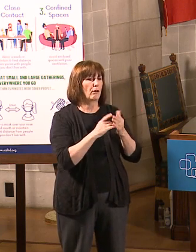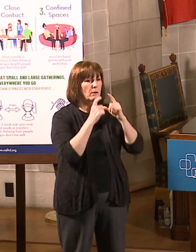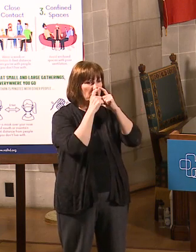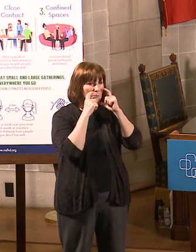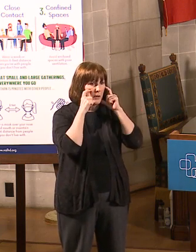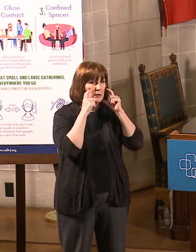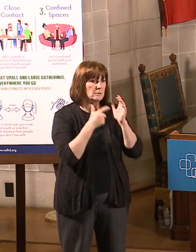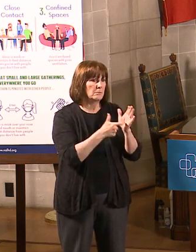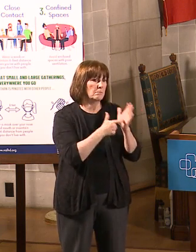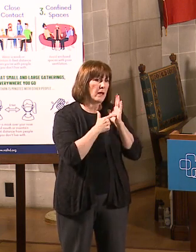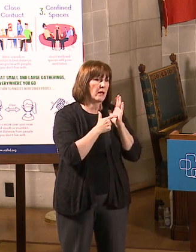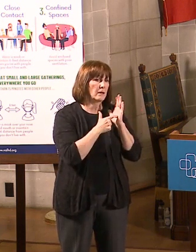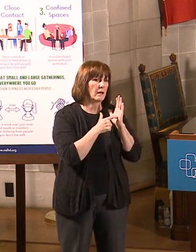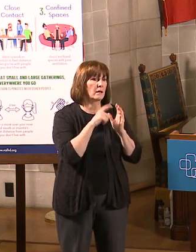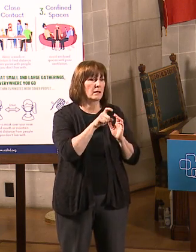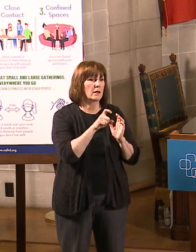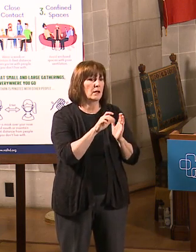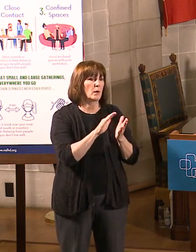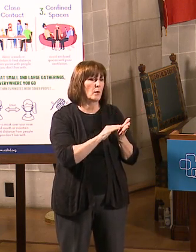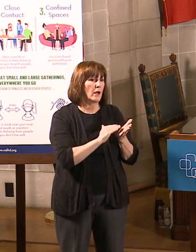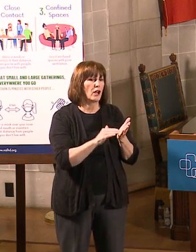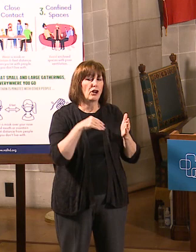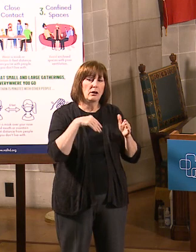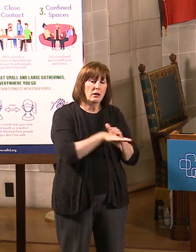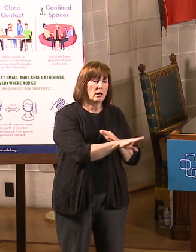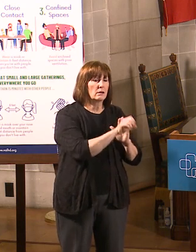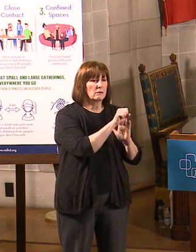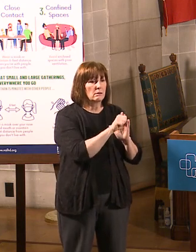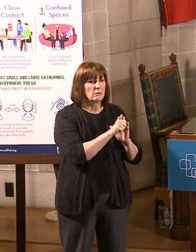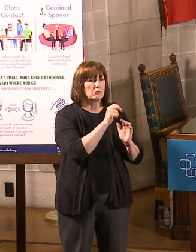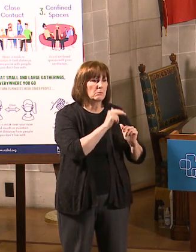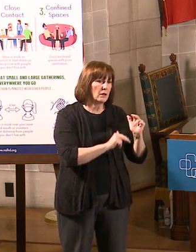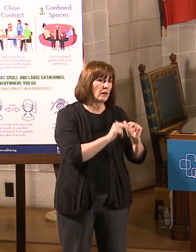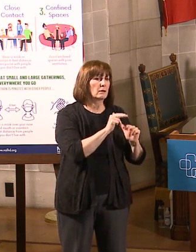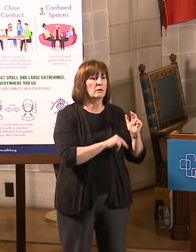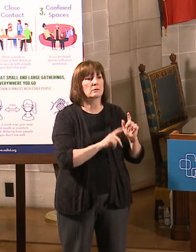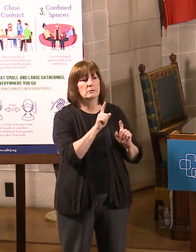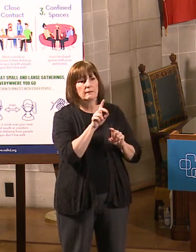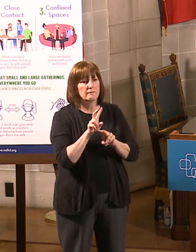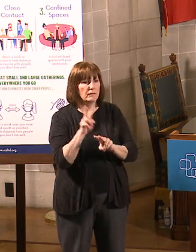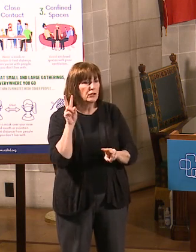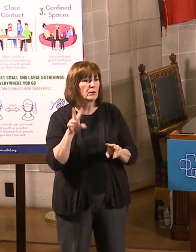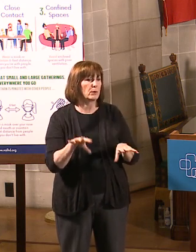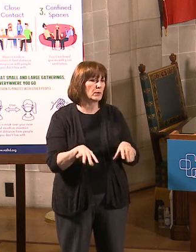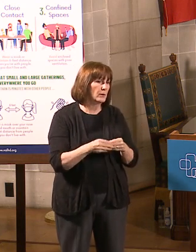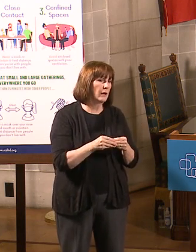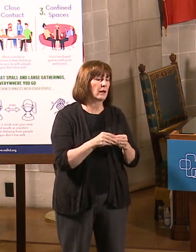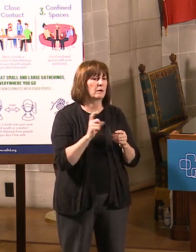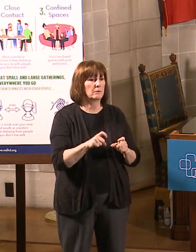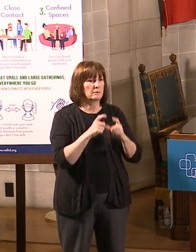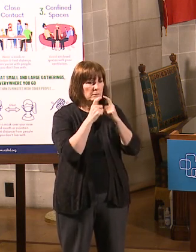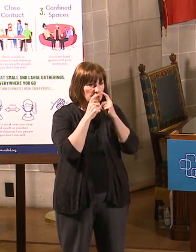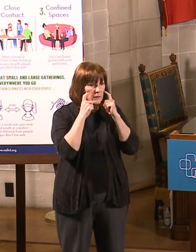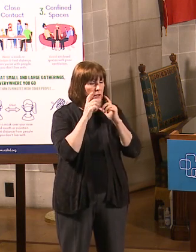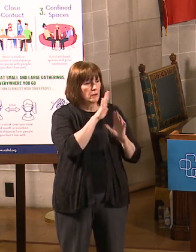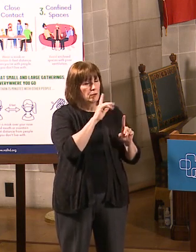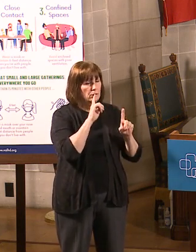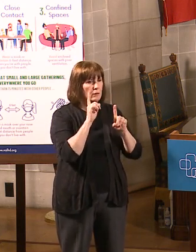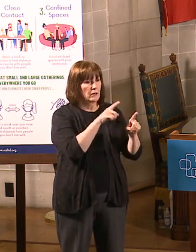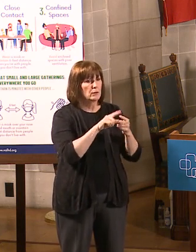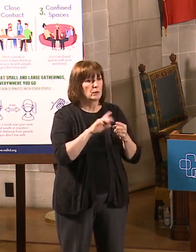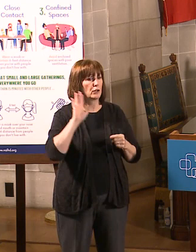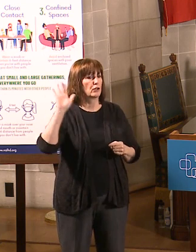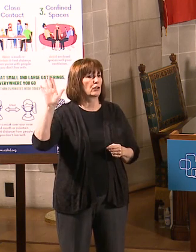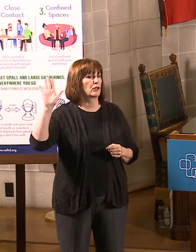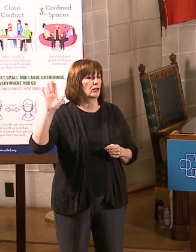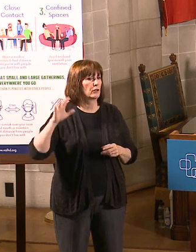mandate to people need to wear masks when they come to a state building and go to a funeral or a wedding? What is your reaction to her